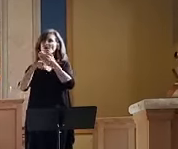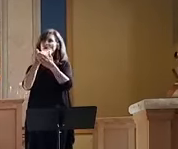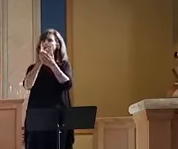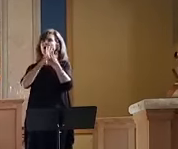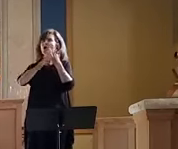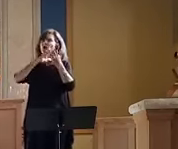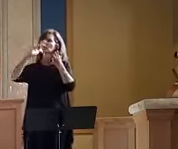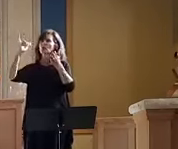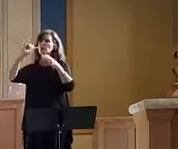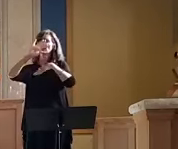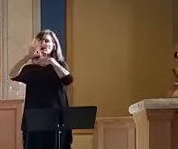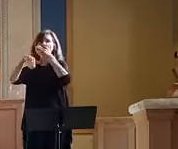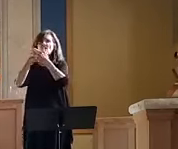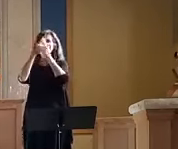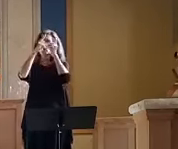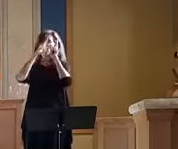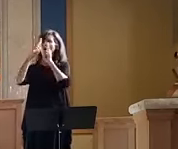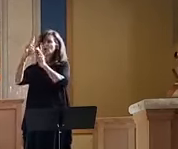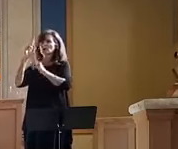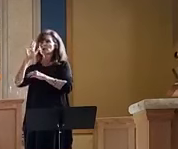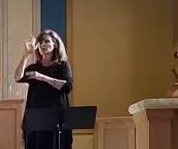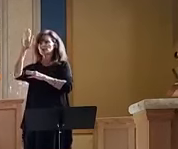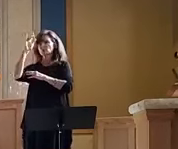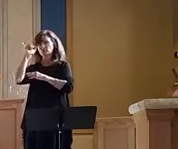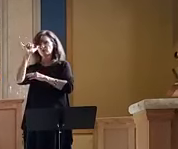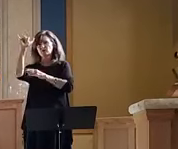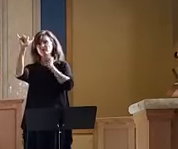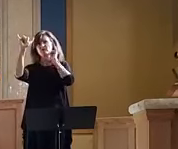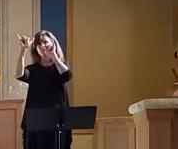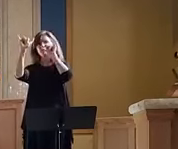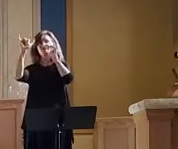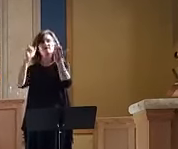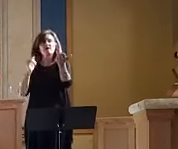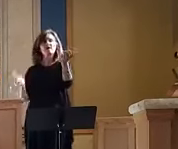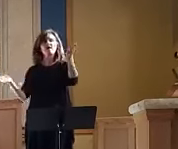and honor is yours forever and ever. Amen.